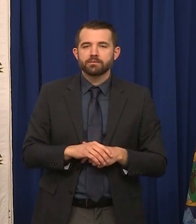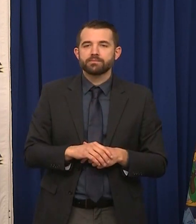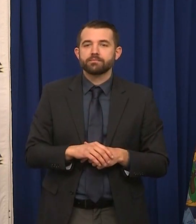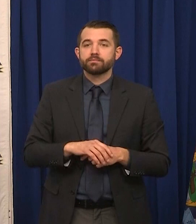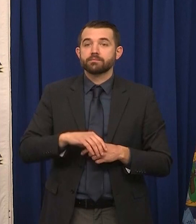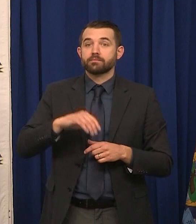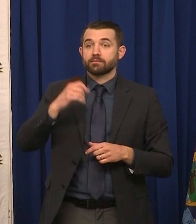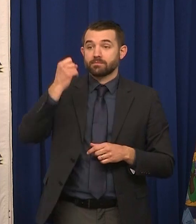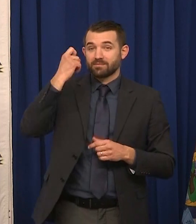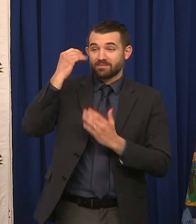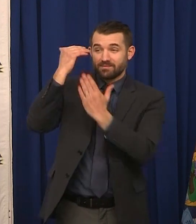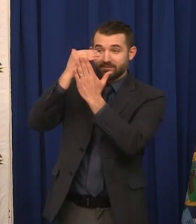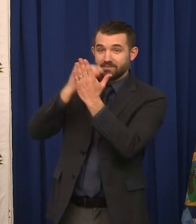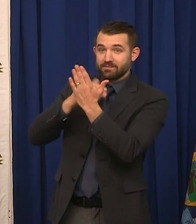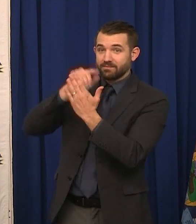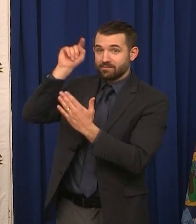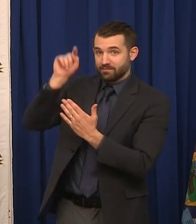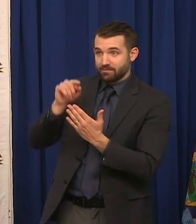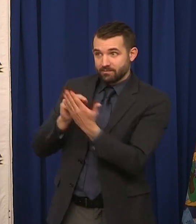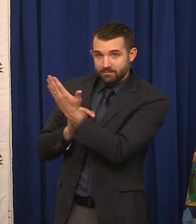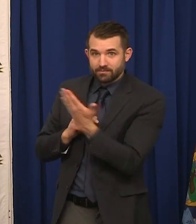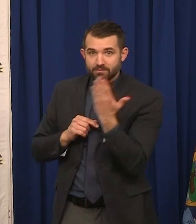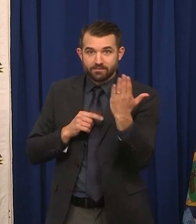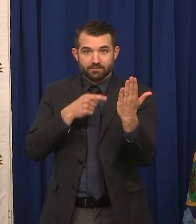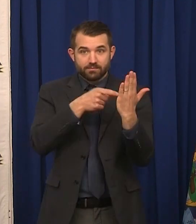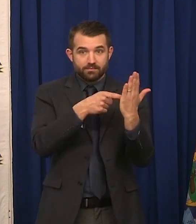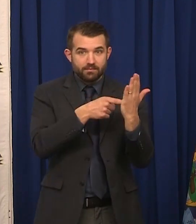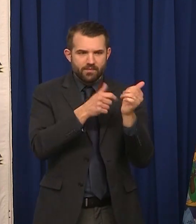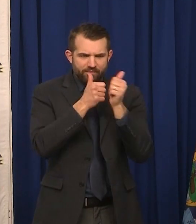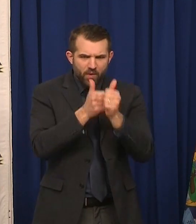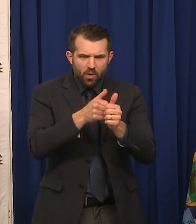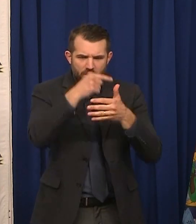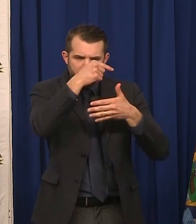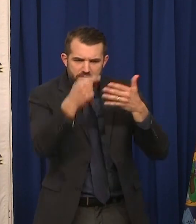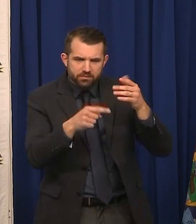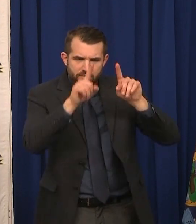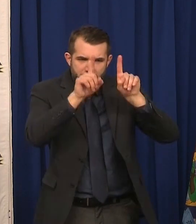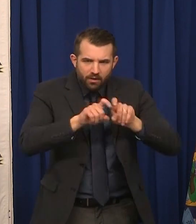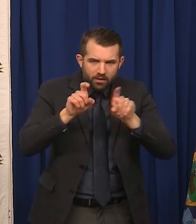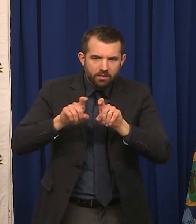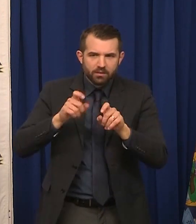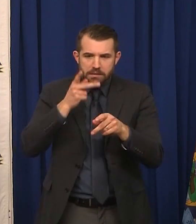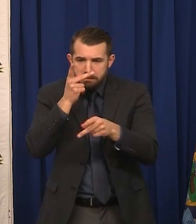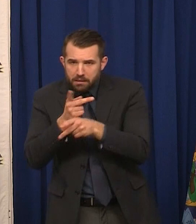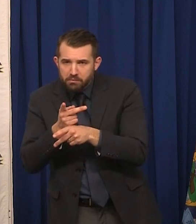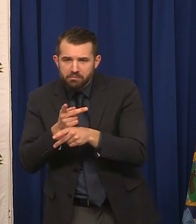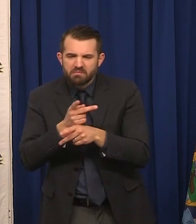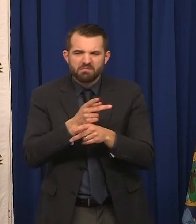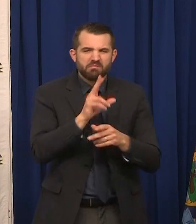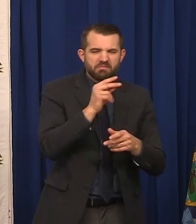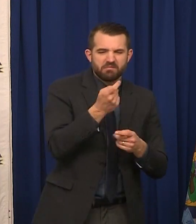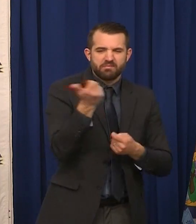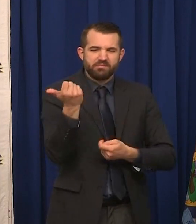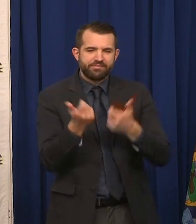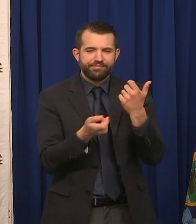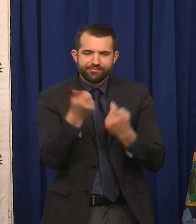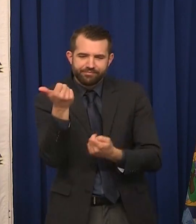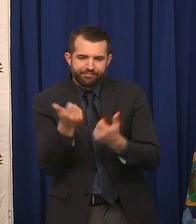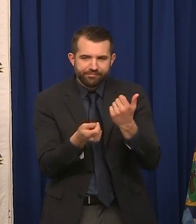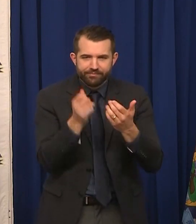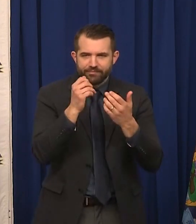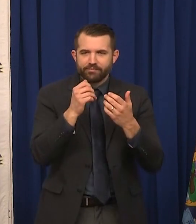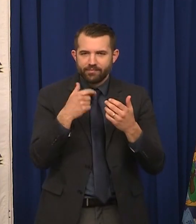to conserve that PPE rather than tossing it out. So we've communicated that to them, and we're urging hospitals to heed that